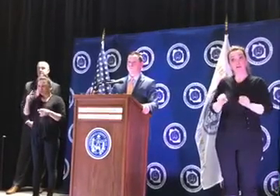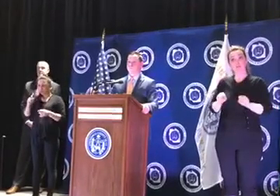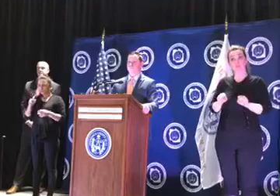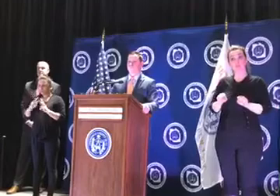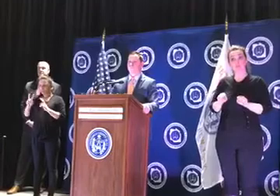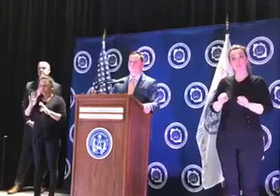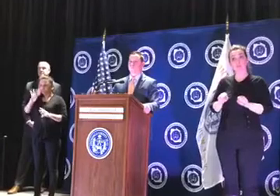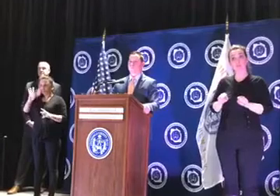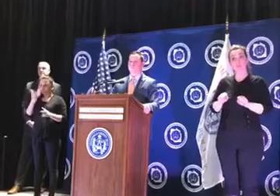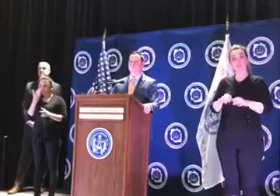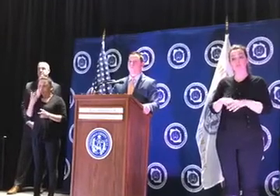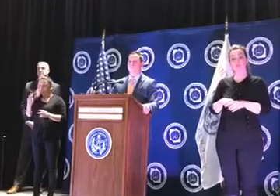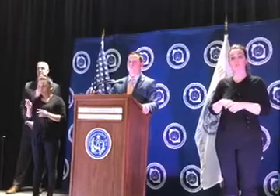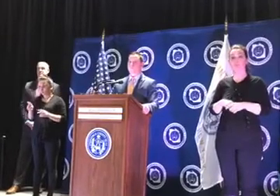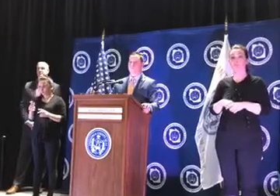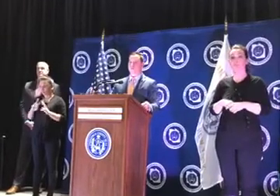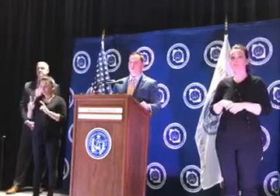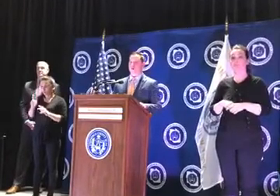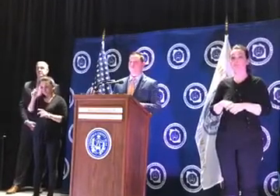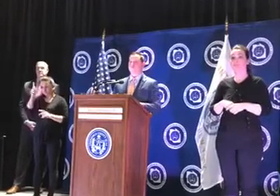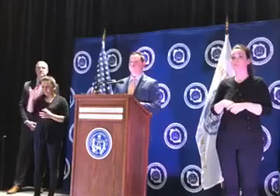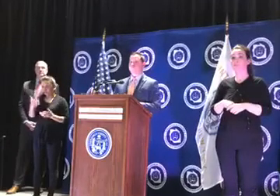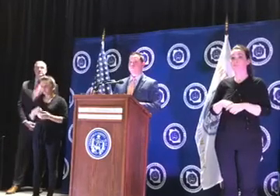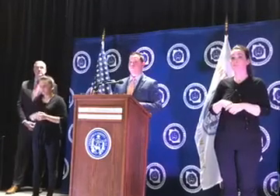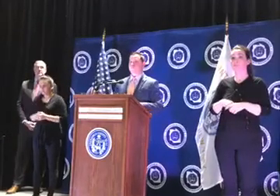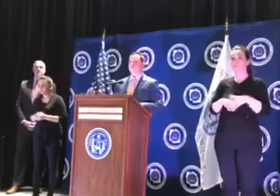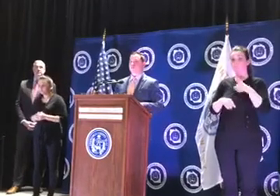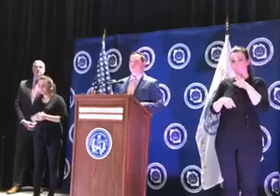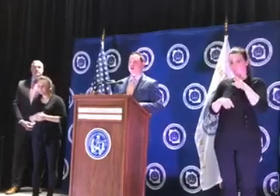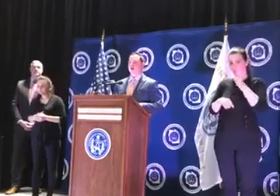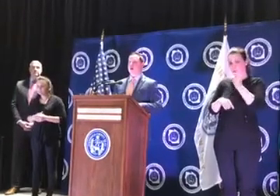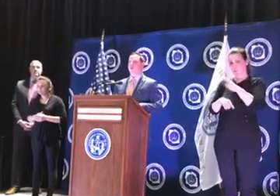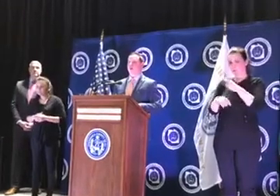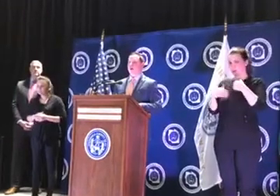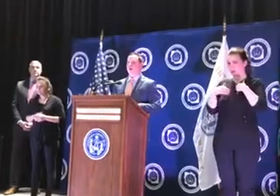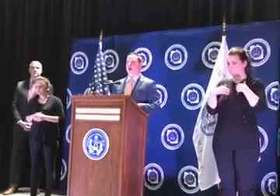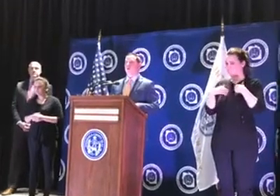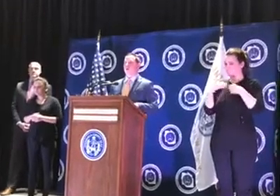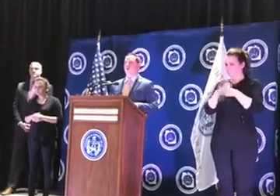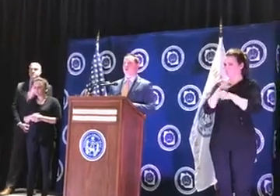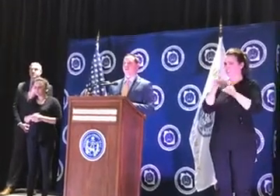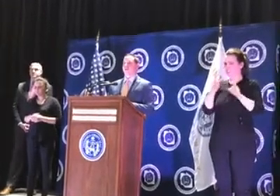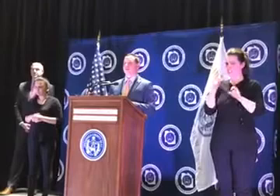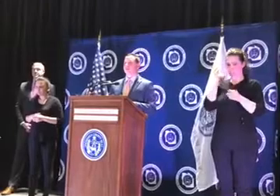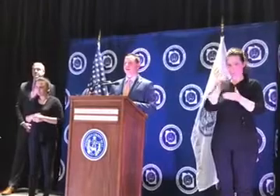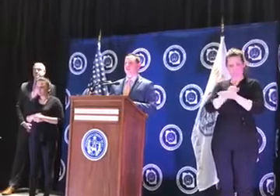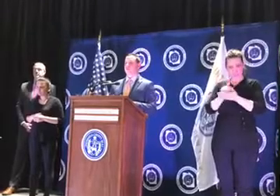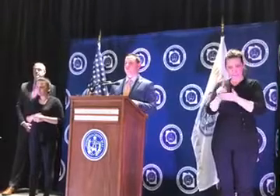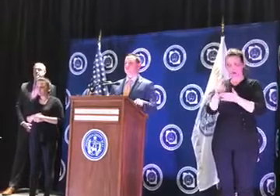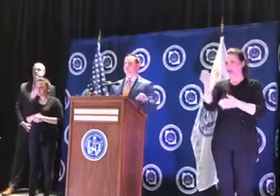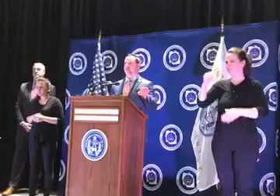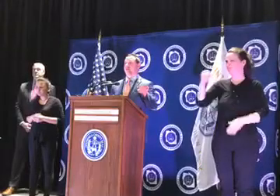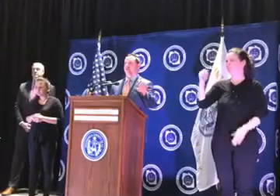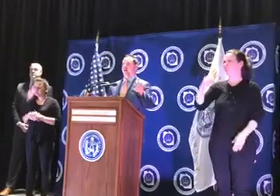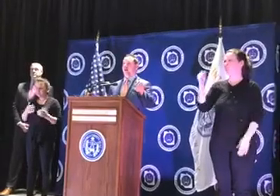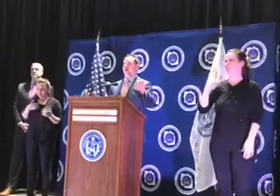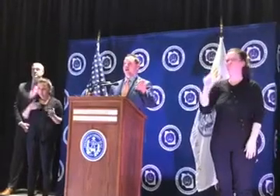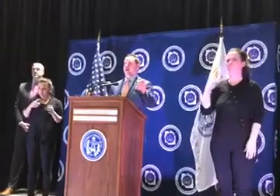enough test kits for the rest of the week, or Yeah. for a day, or? Yeah, we're comfortable right now with test kits. We've